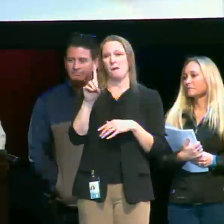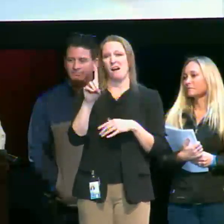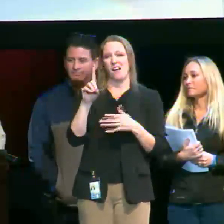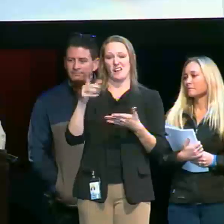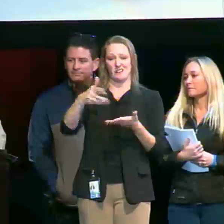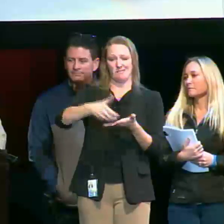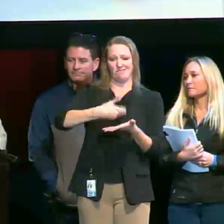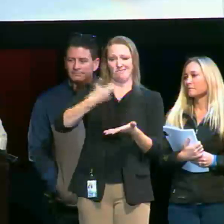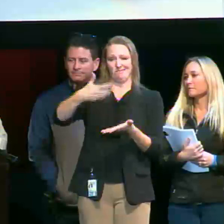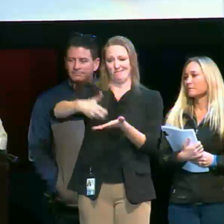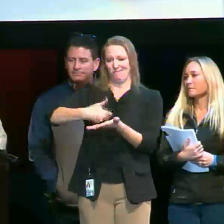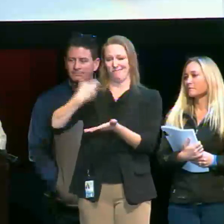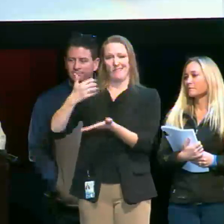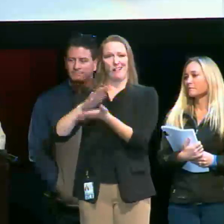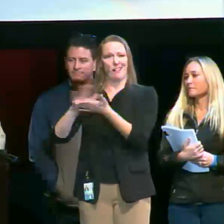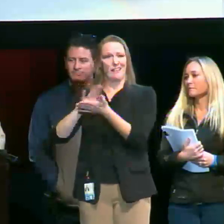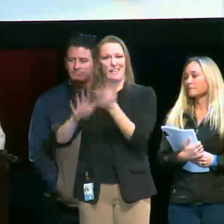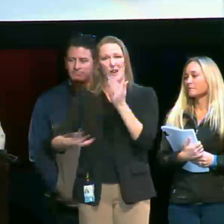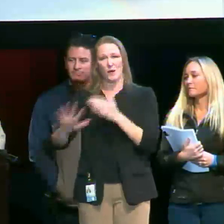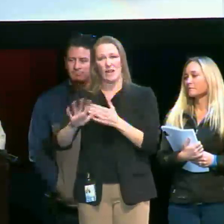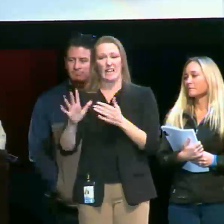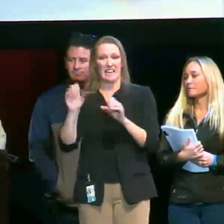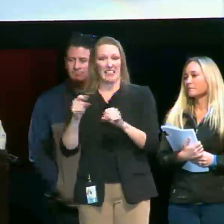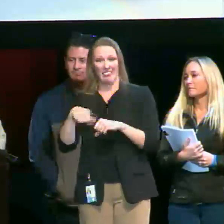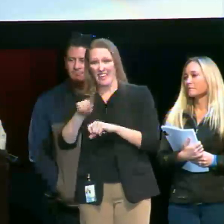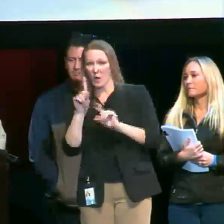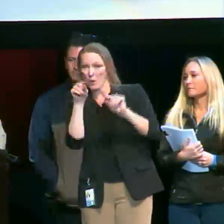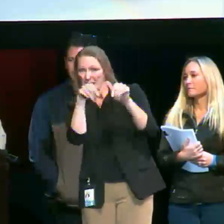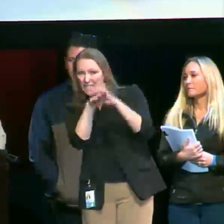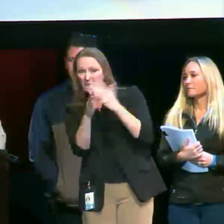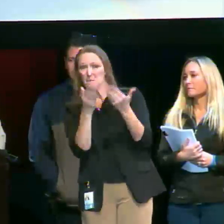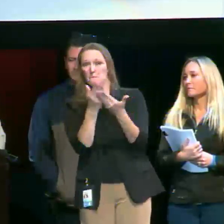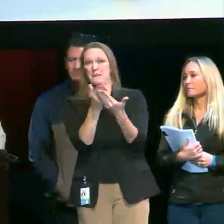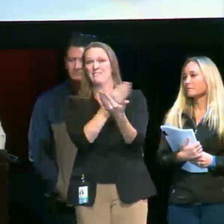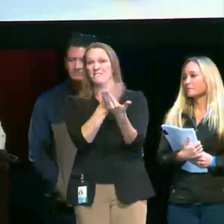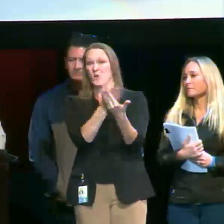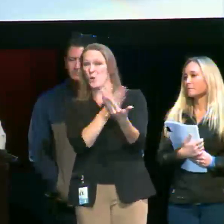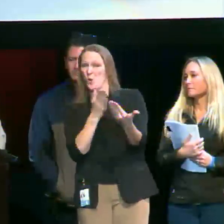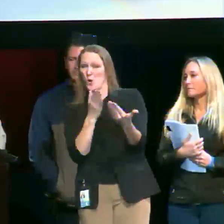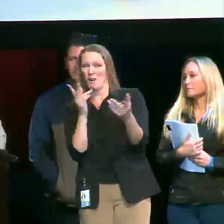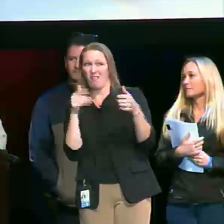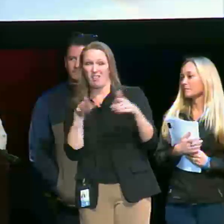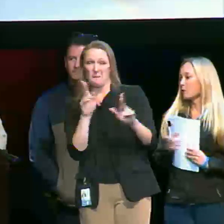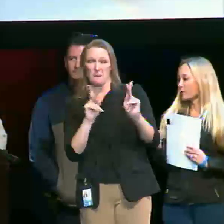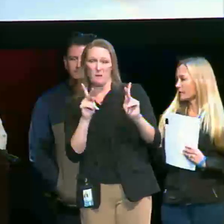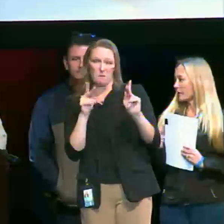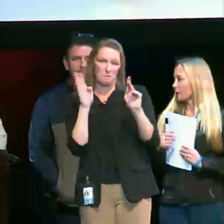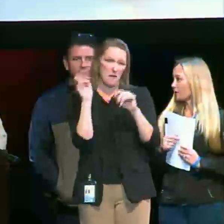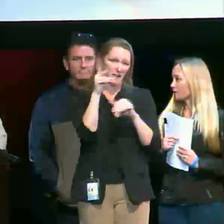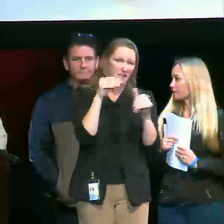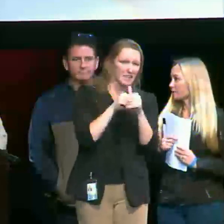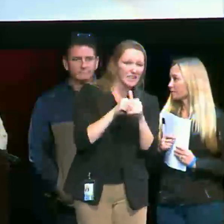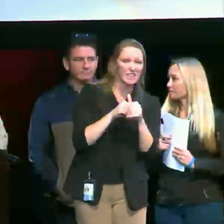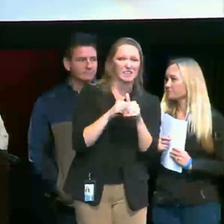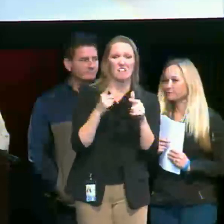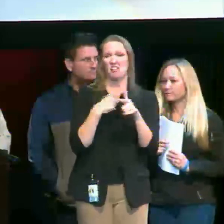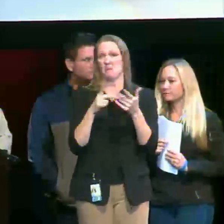company come before repopulation to clear driveways so we can have access to enter?